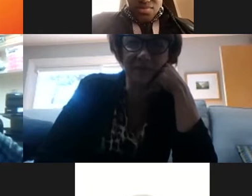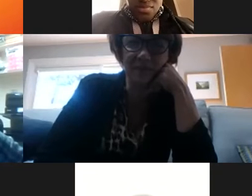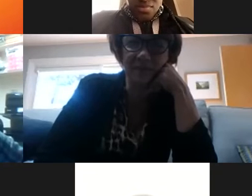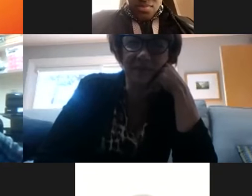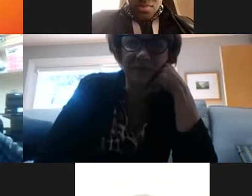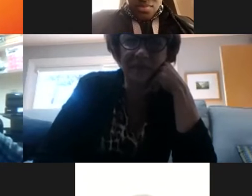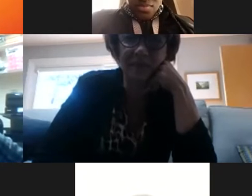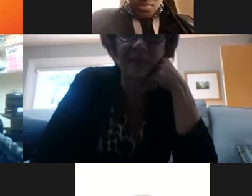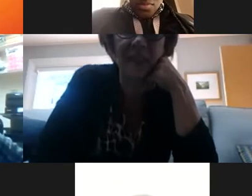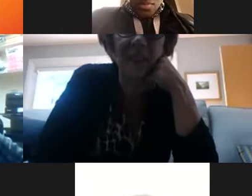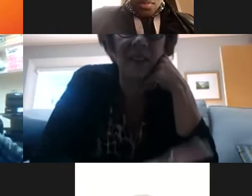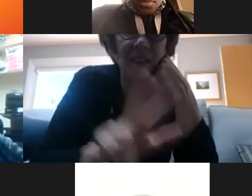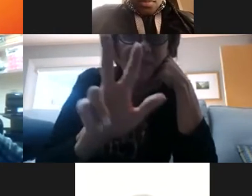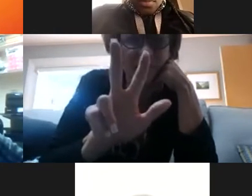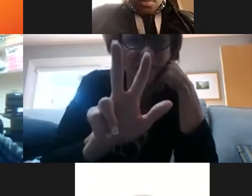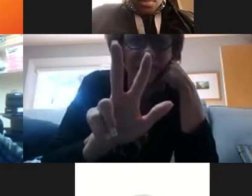which one?